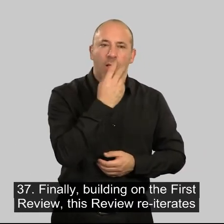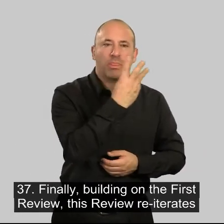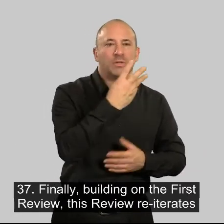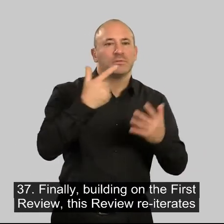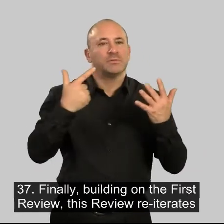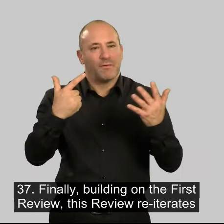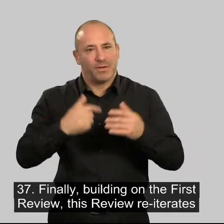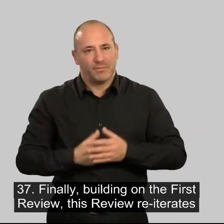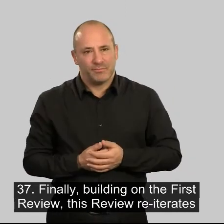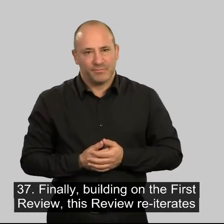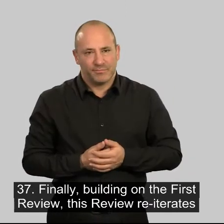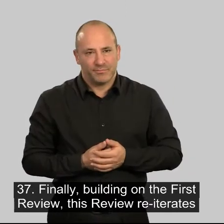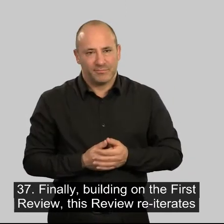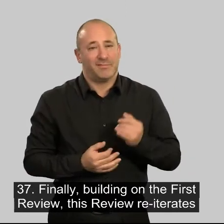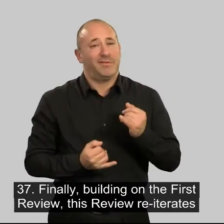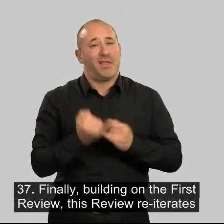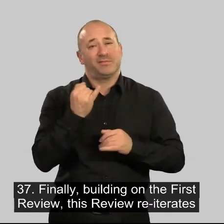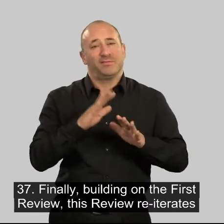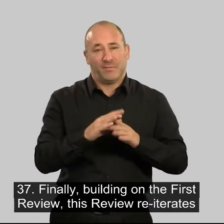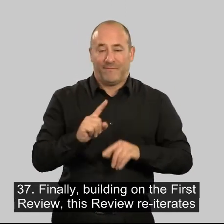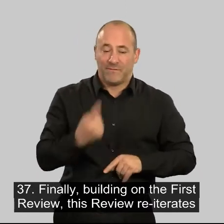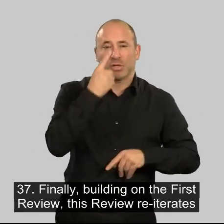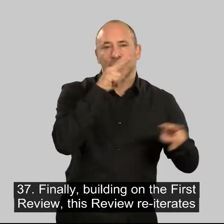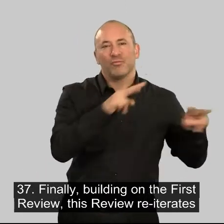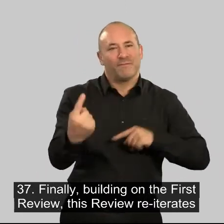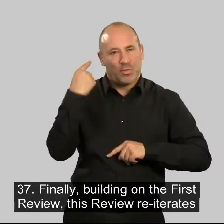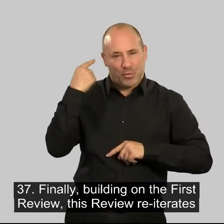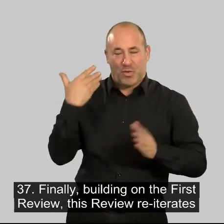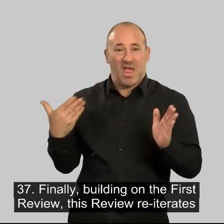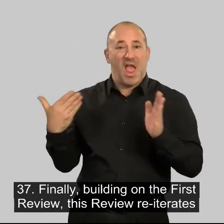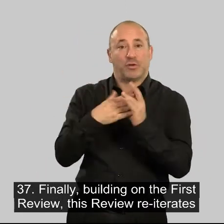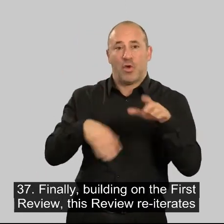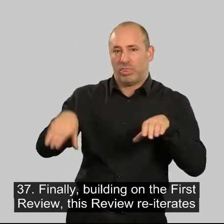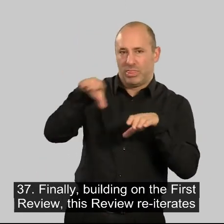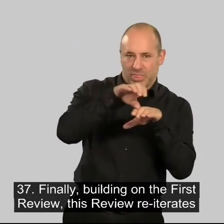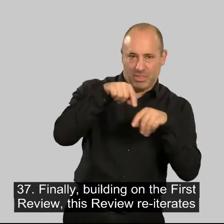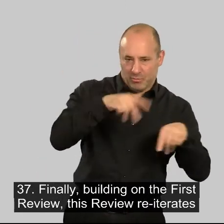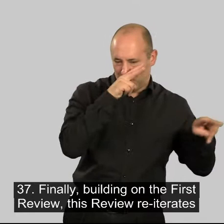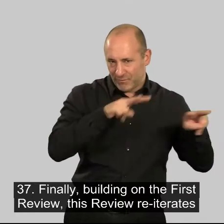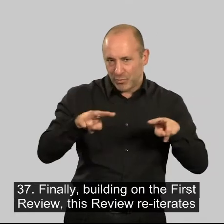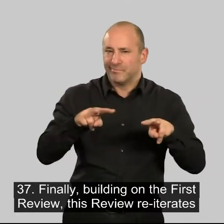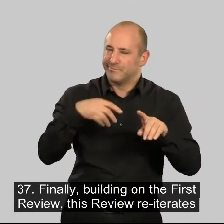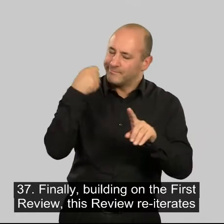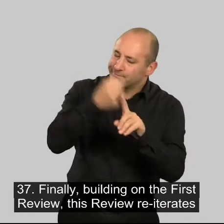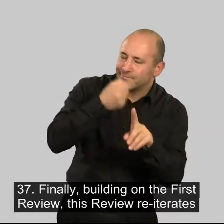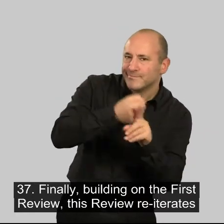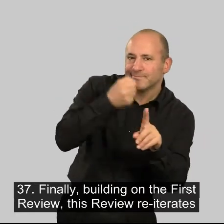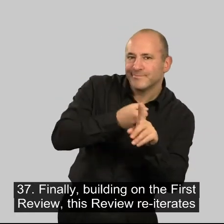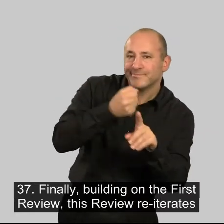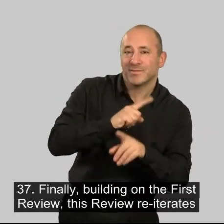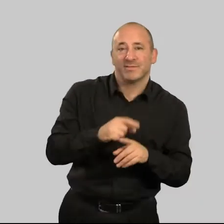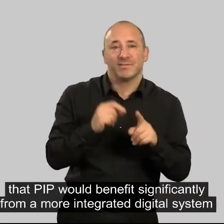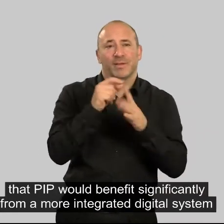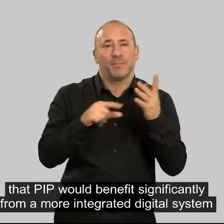37. Finally, building on the first review, this review reiterates that PIP